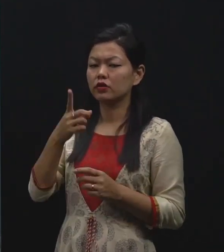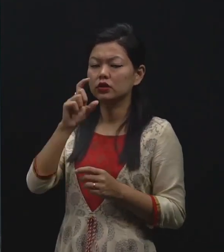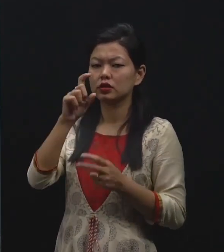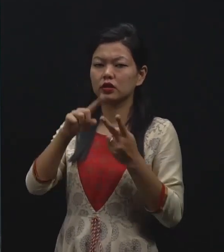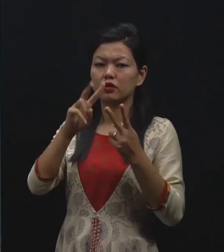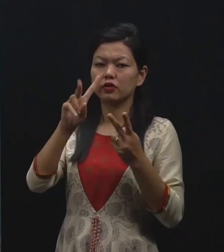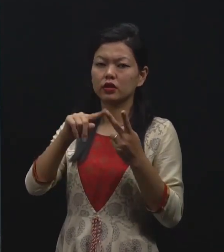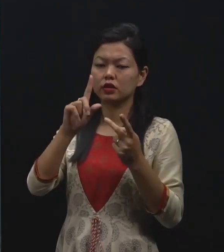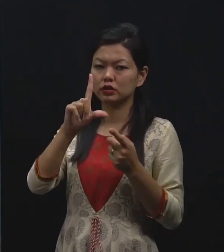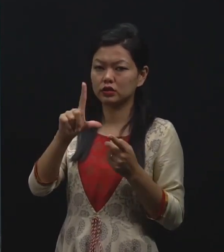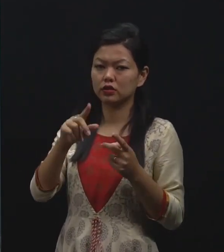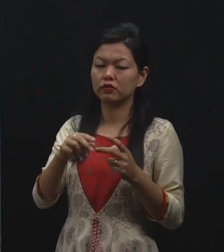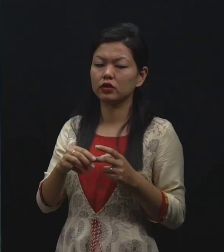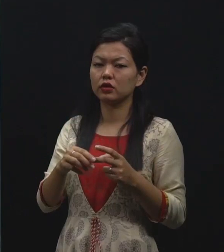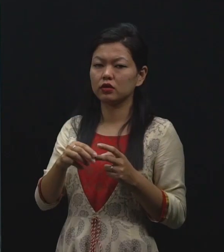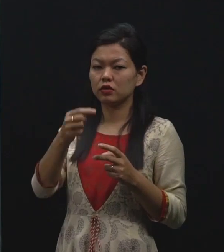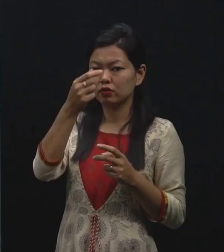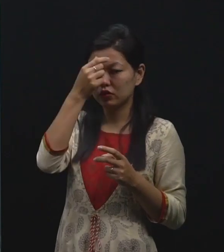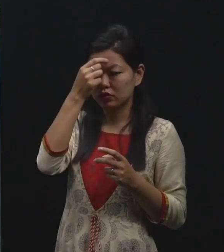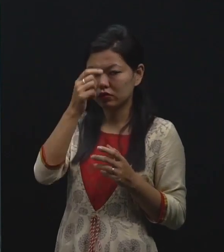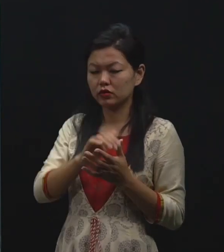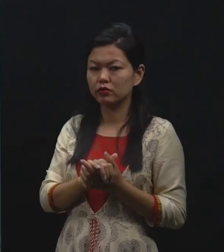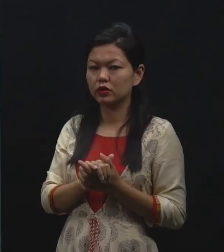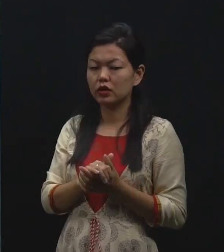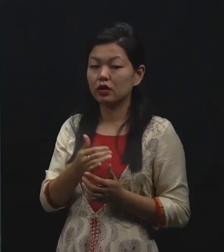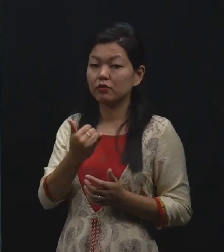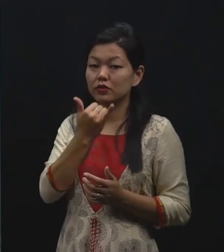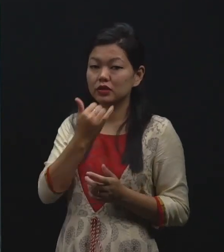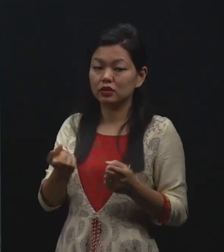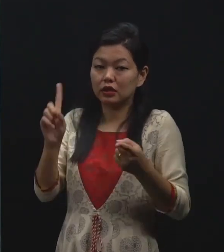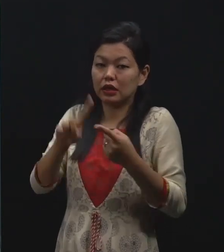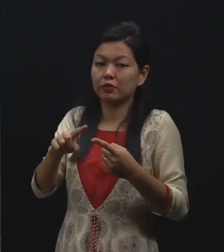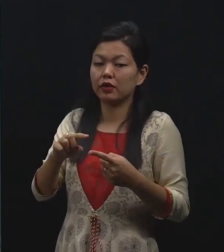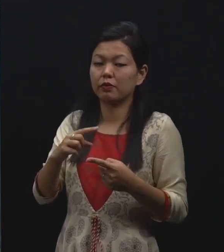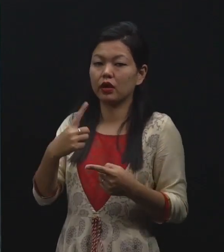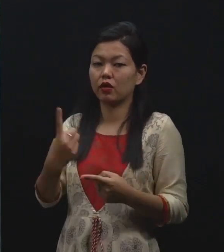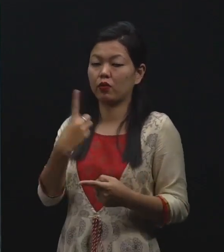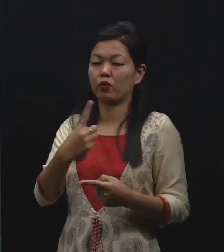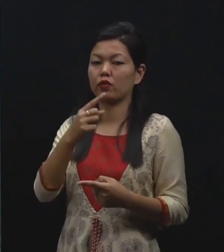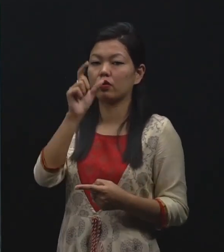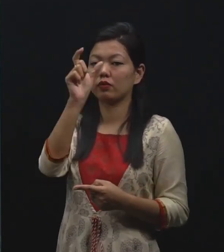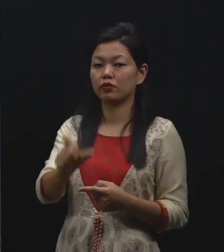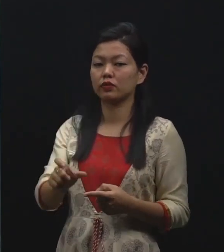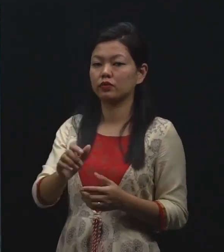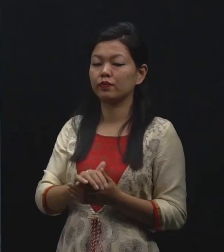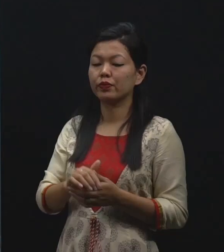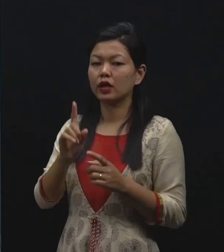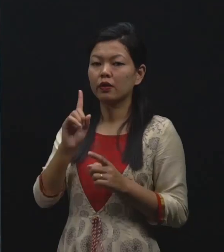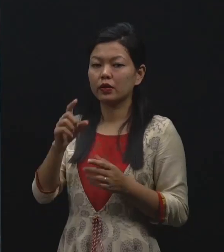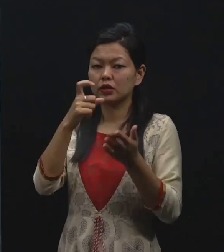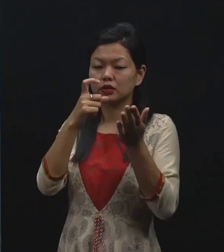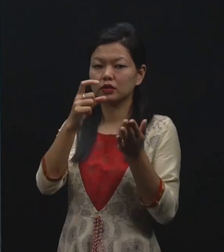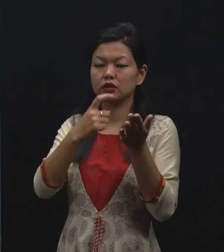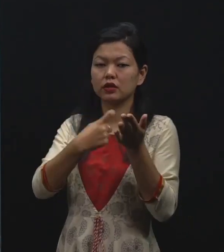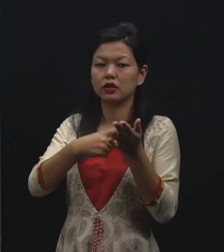is any wrong that is done by an individual, okay, to another individual. However, these criminal cases are any